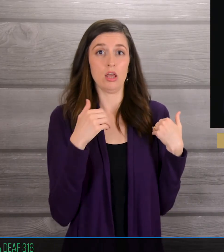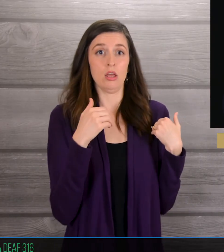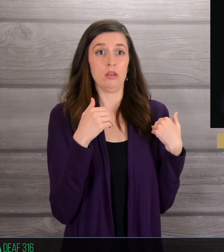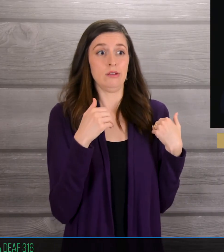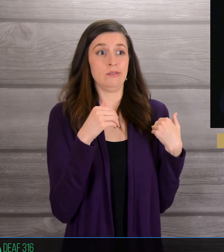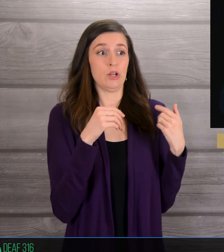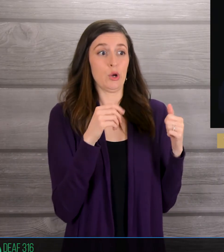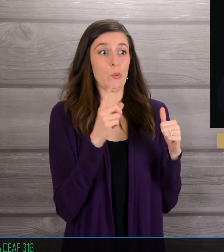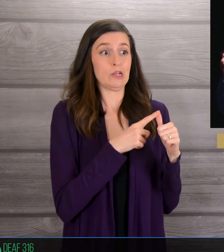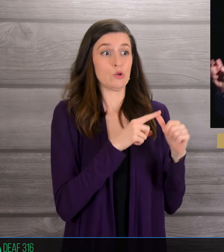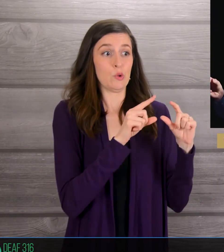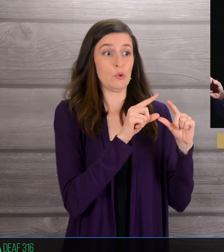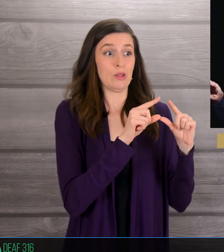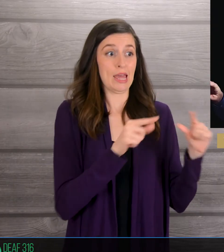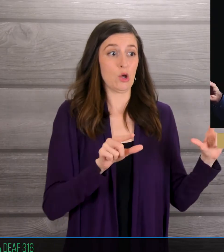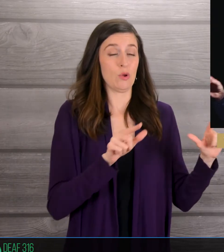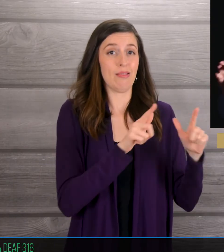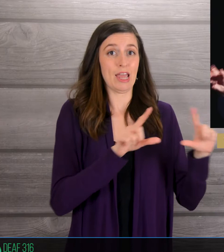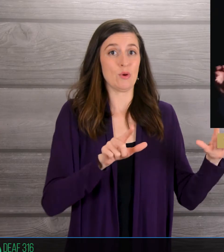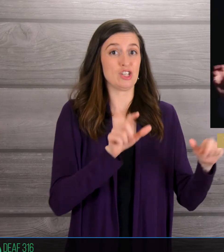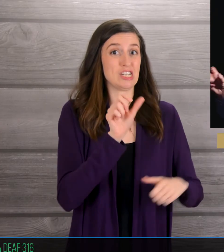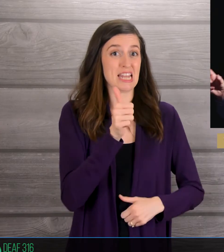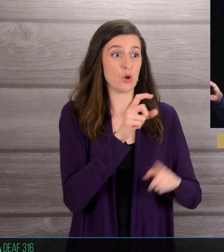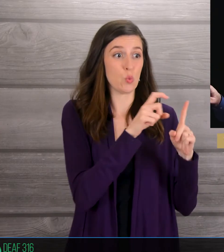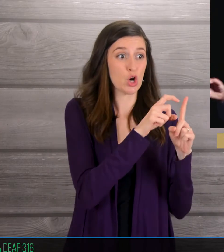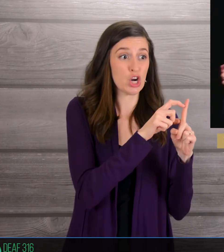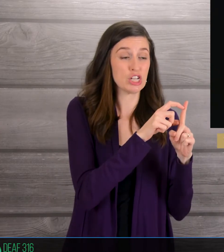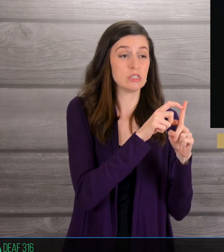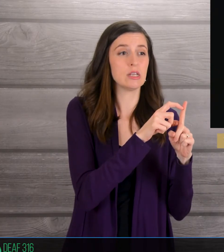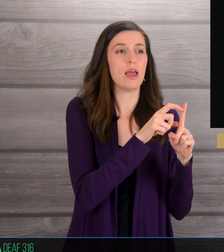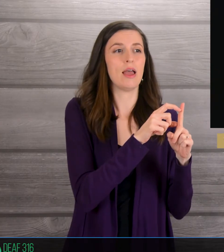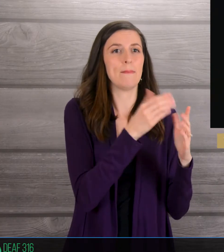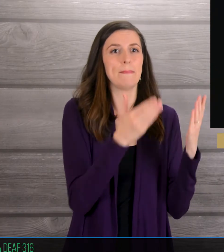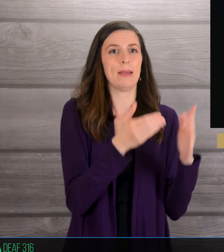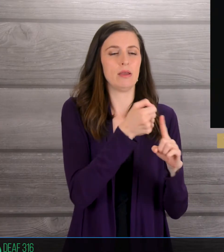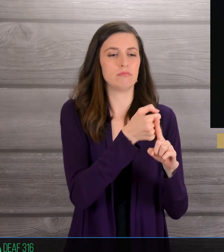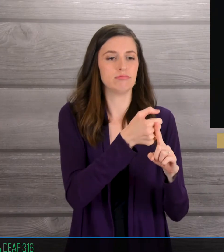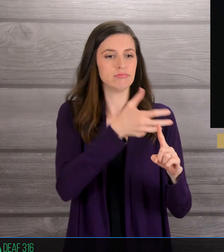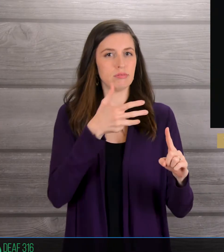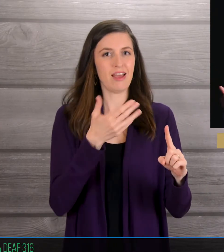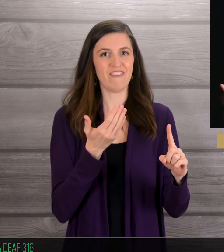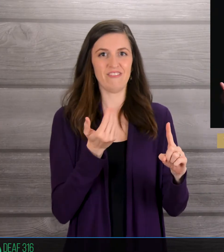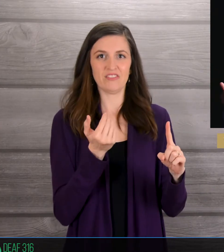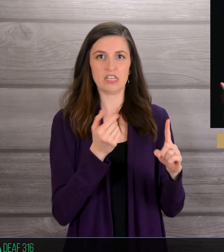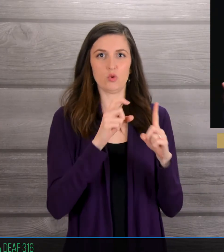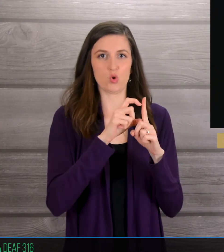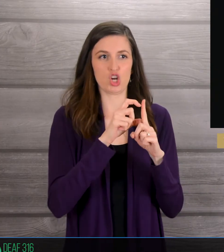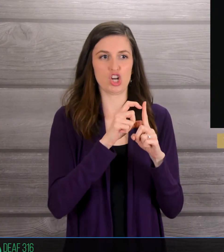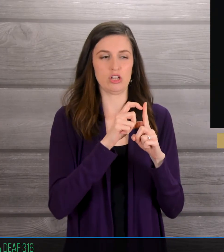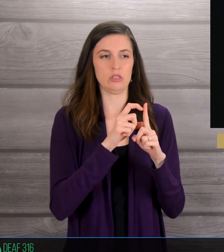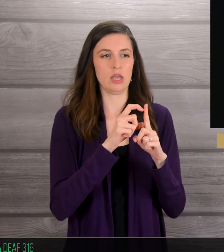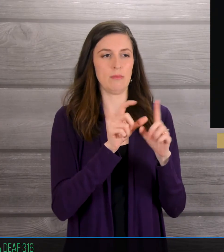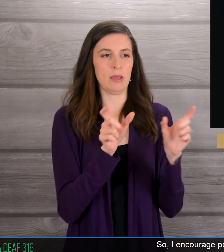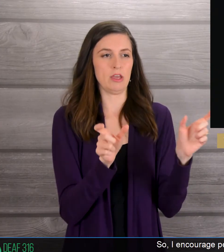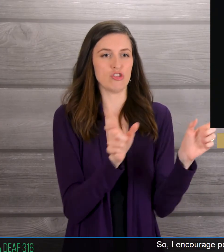what was a prepositional phrase at the end of the Greek verse may be at the beginning of the English because it sounds more natural